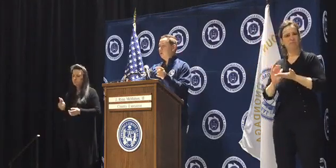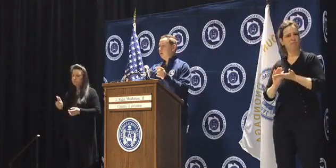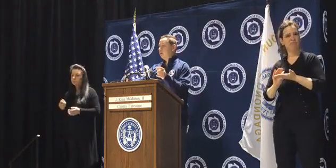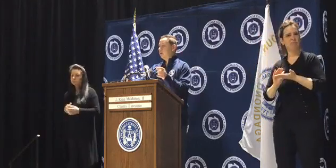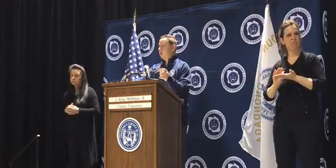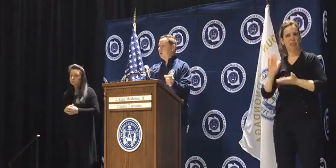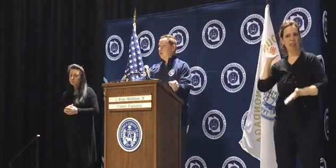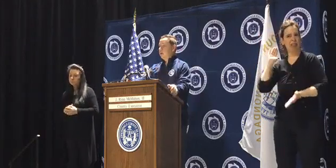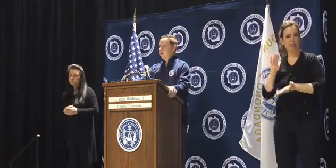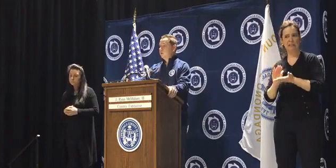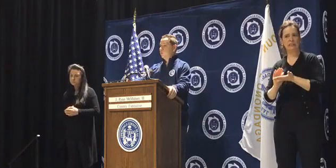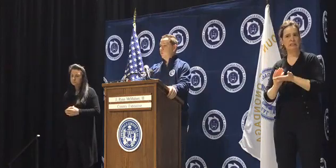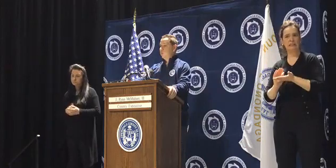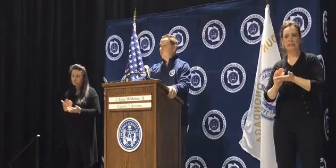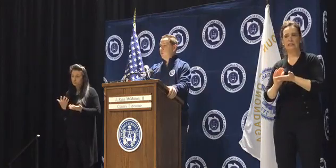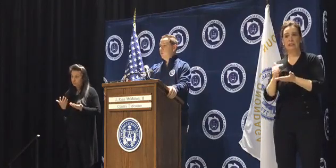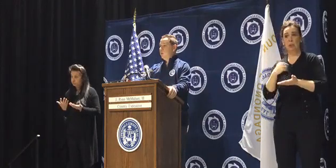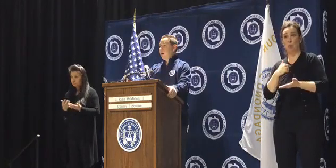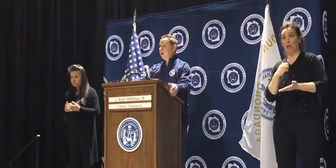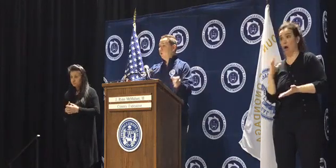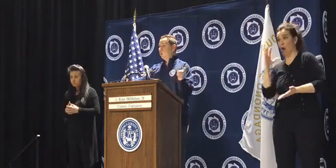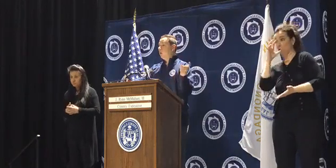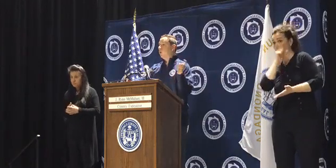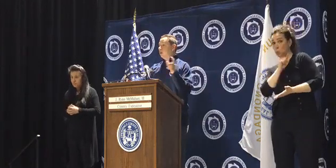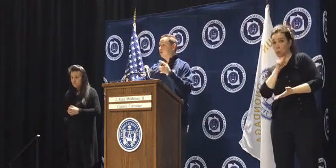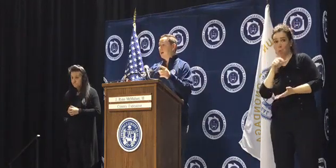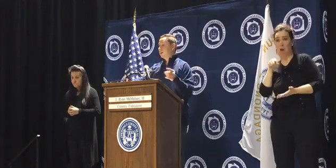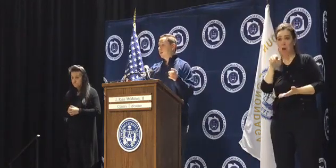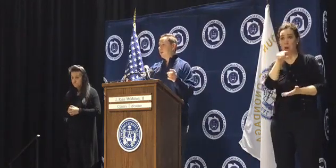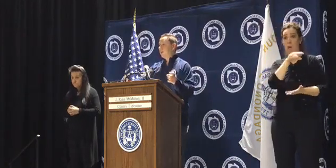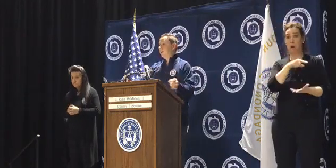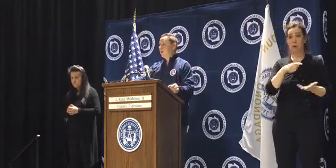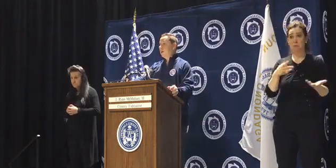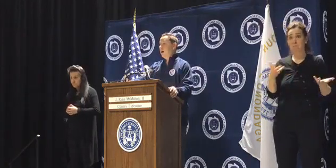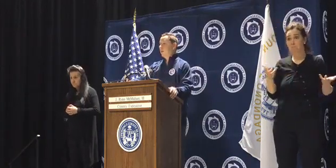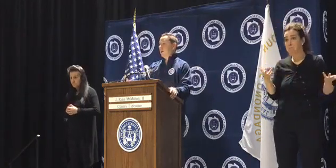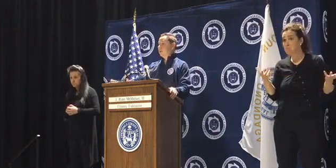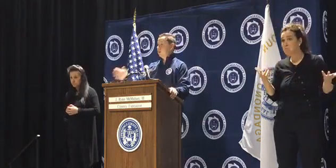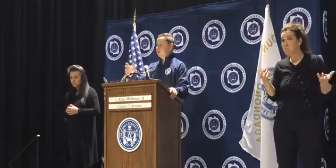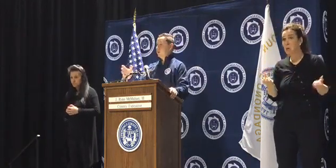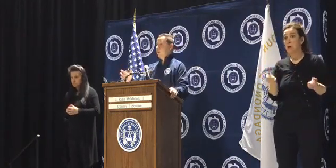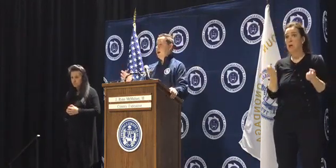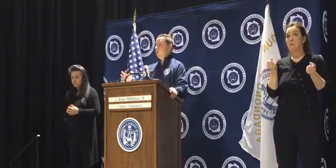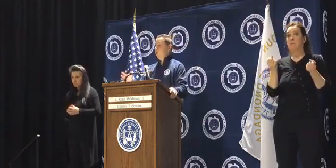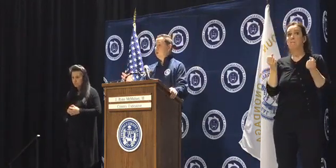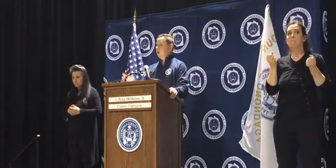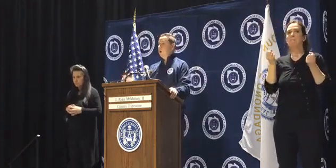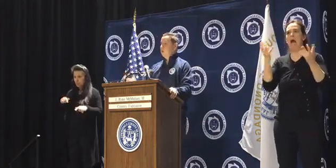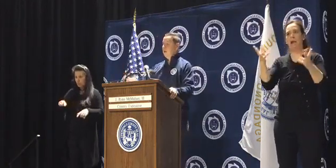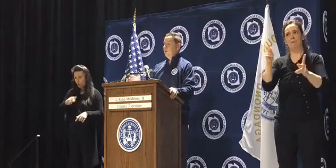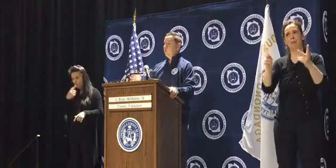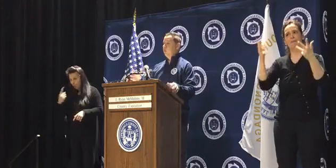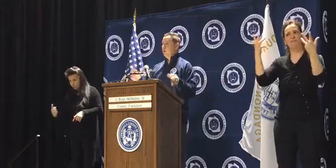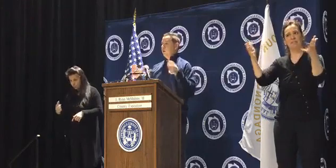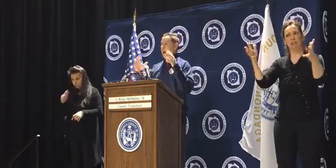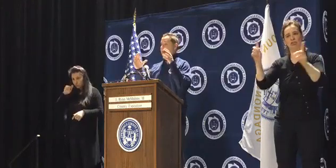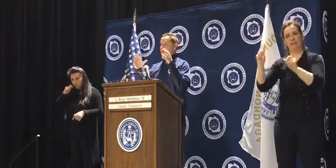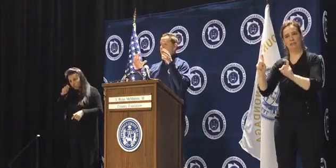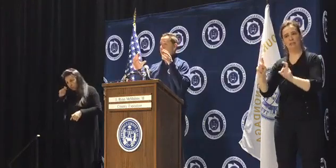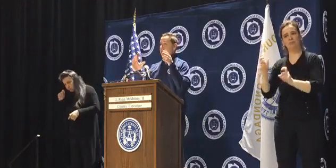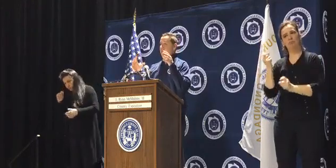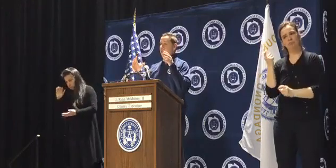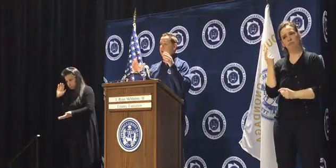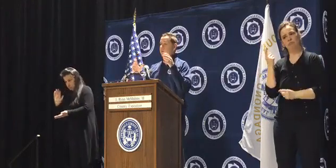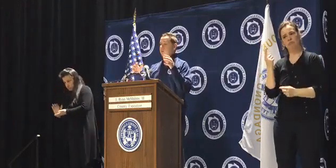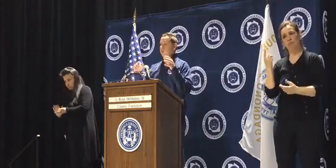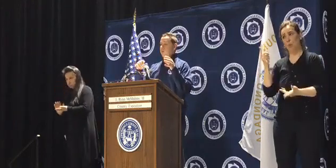assumption could be is we had a great week of testing, and now that's going to slow down, and maybe we'll get a batch